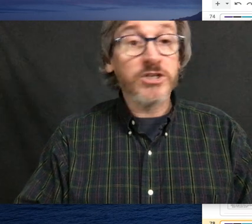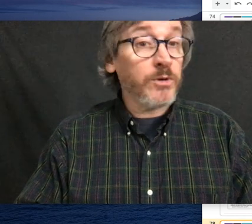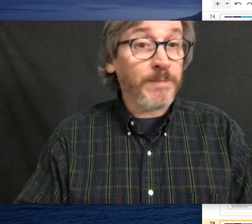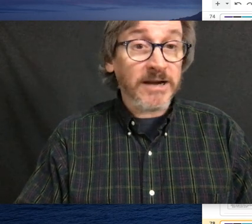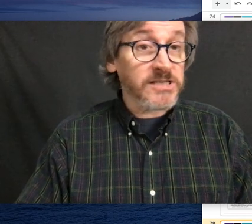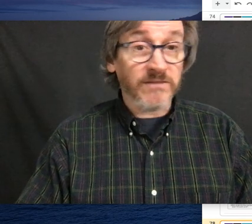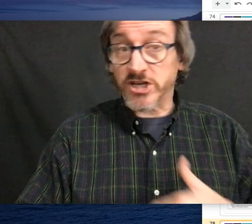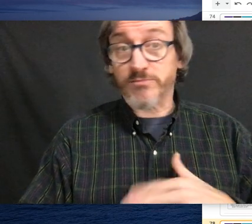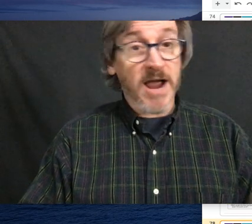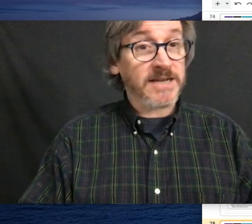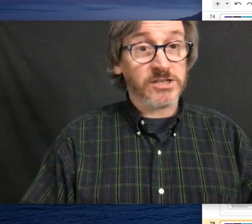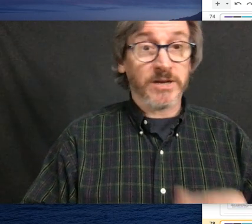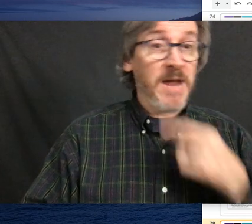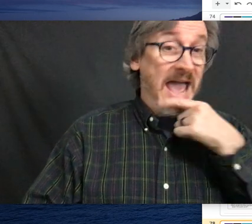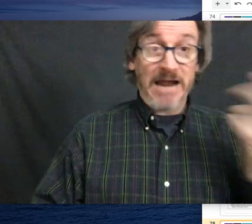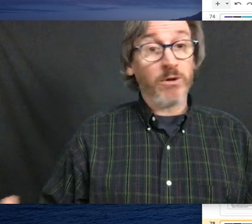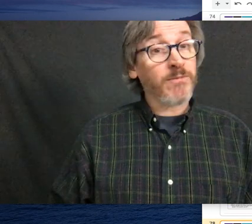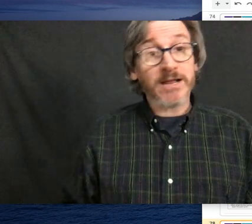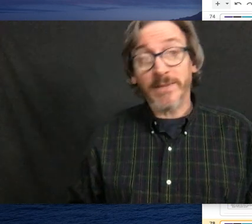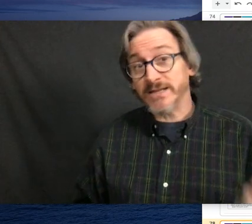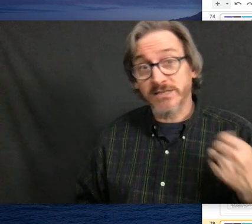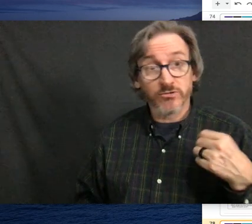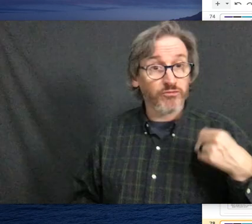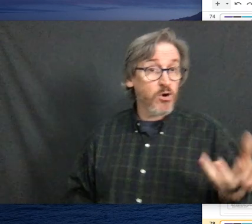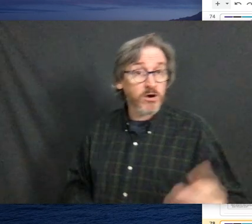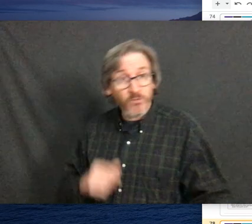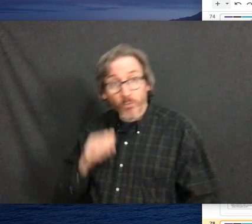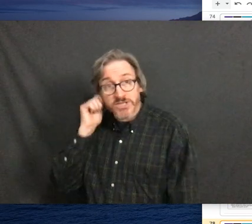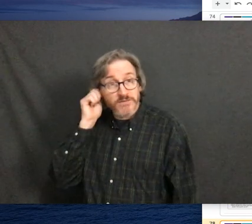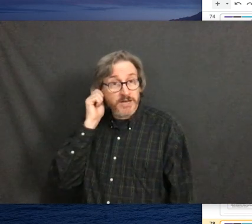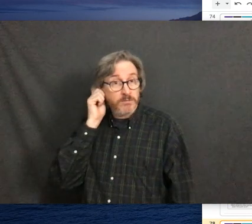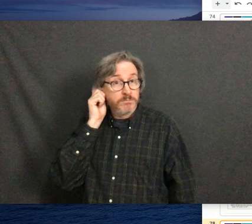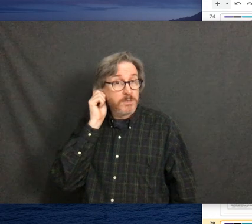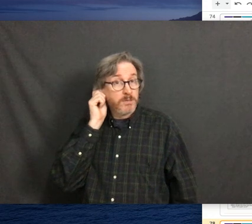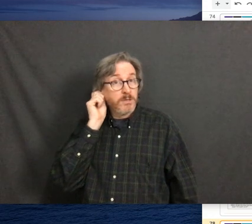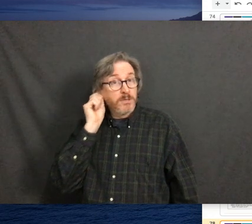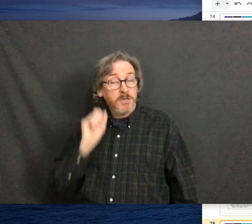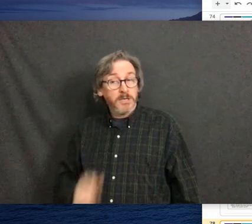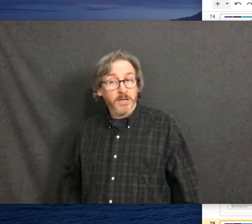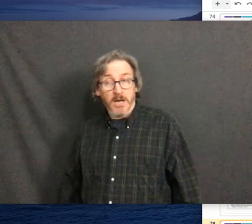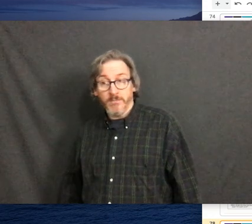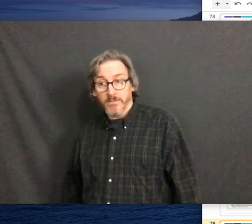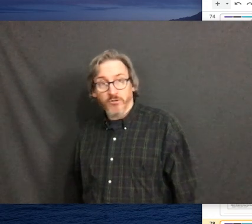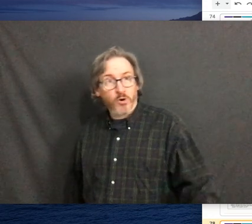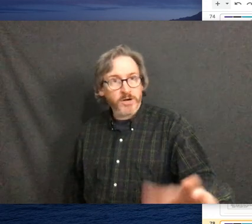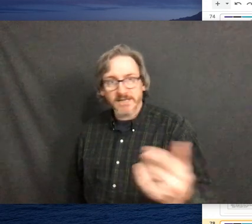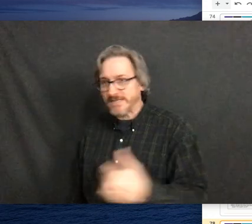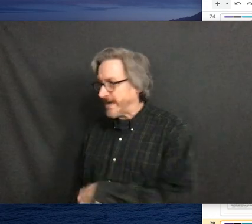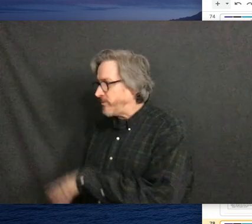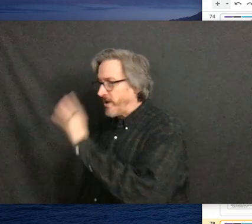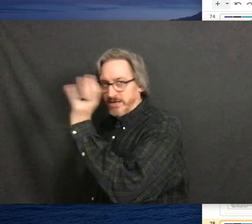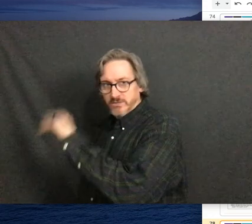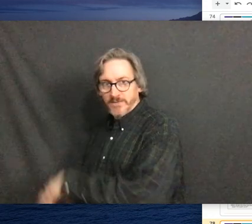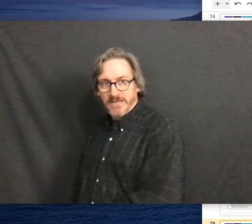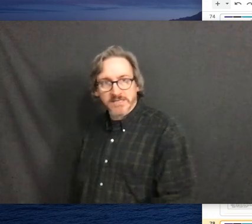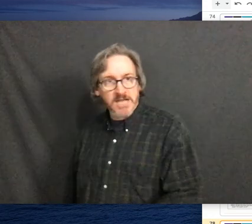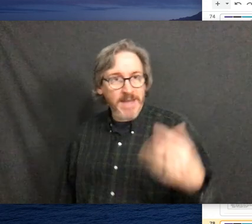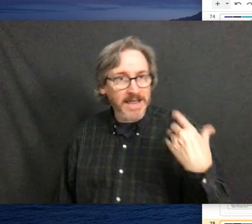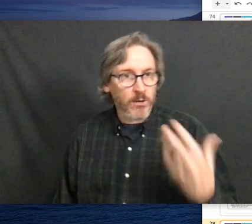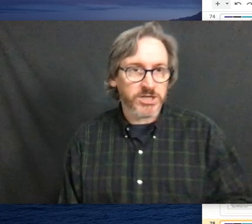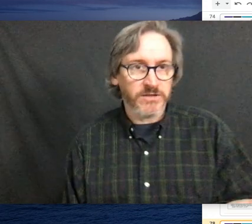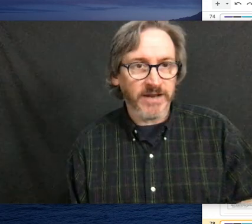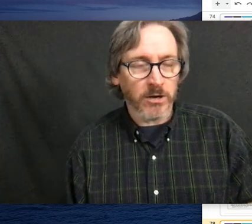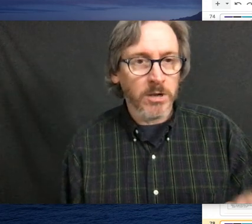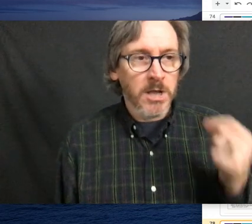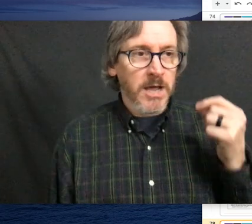You can do it by yourself. Just practice looking. And what I recommend is record, watch the video. Record it, step away, do something else, come